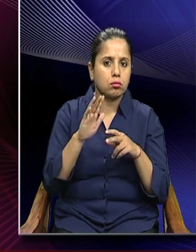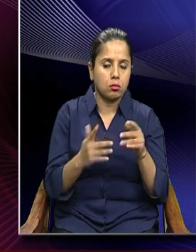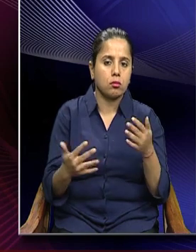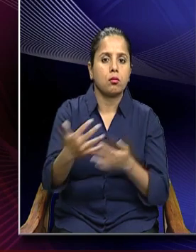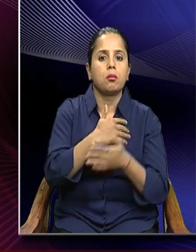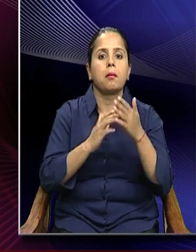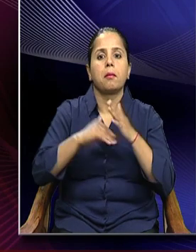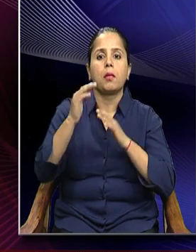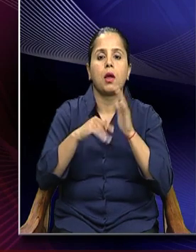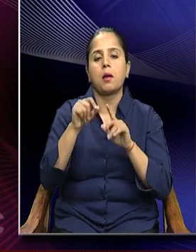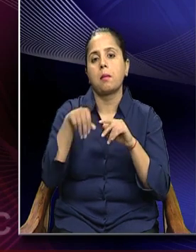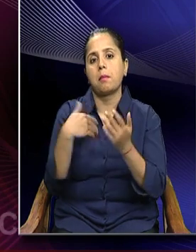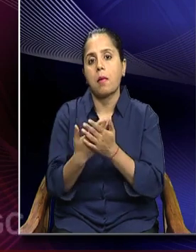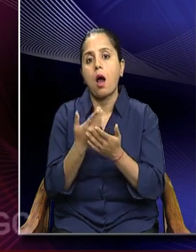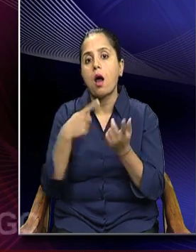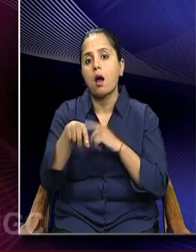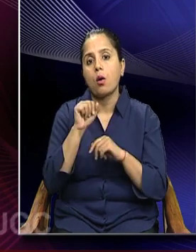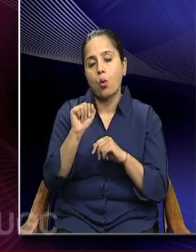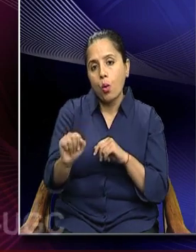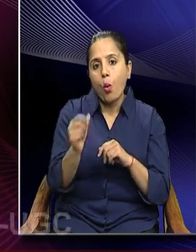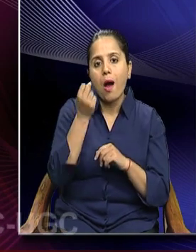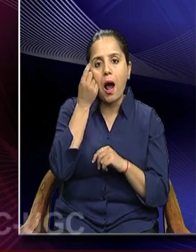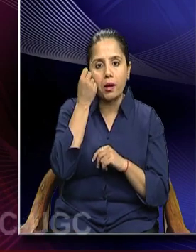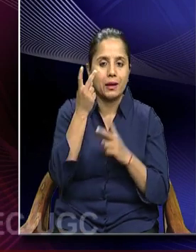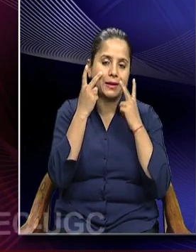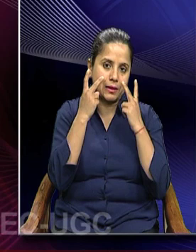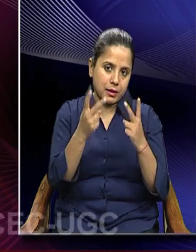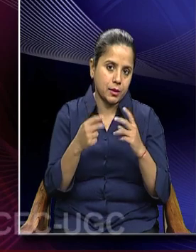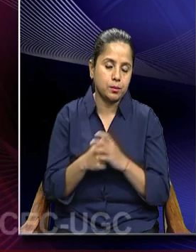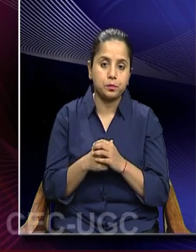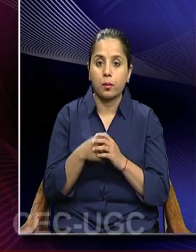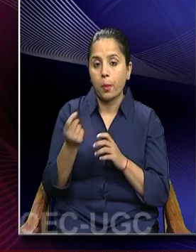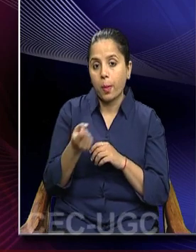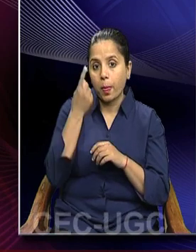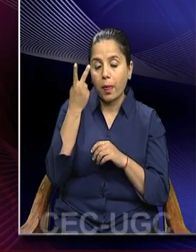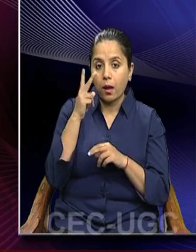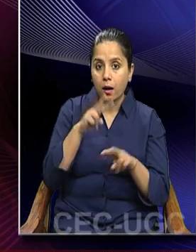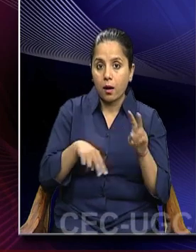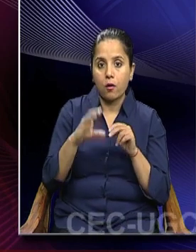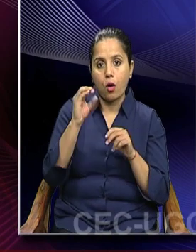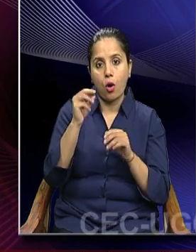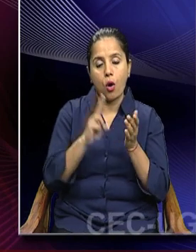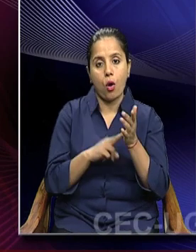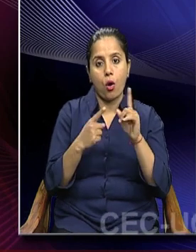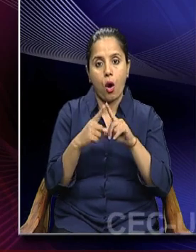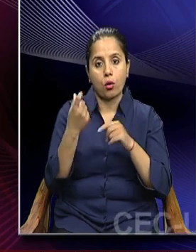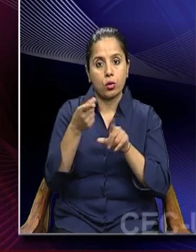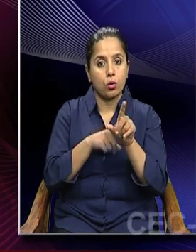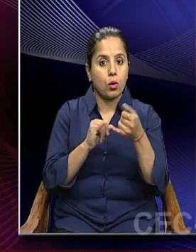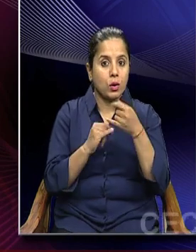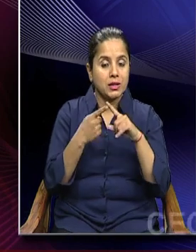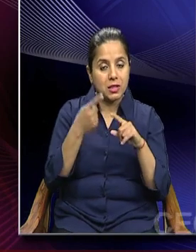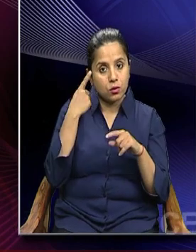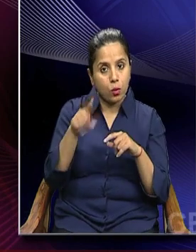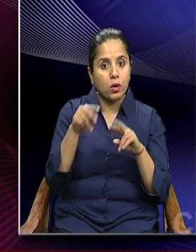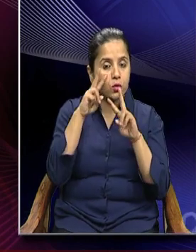by participants according to their understanding. Understanding of ontology is essential for